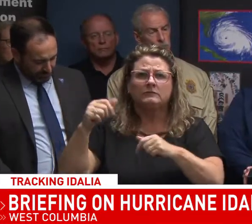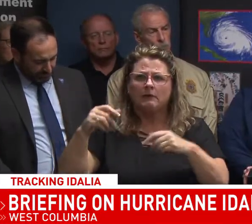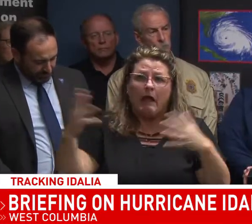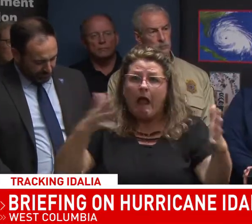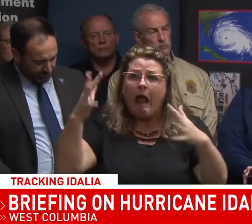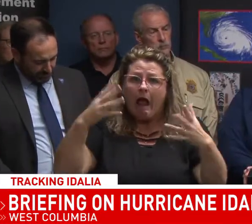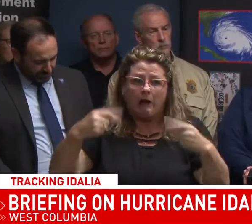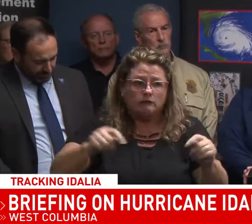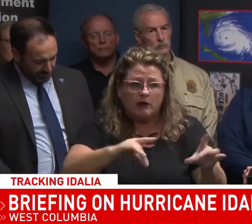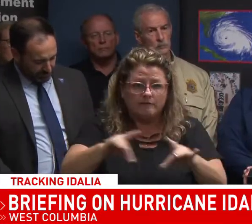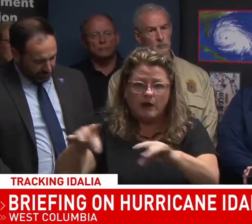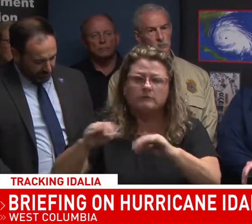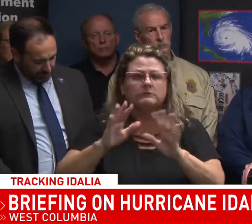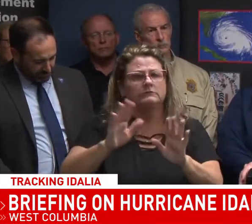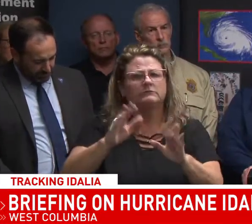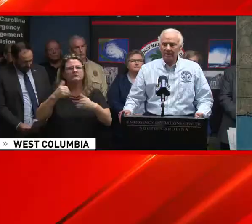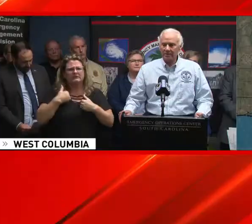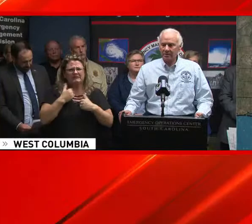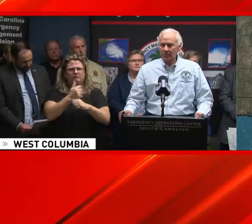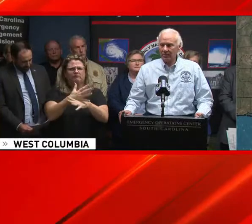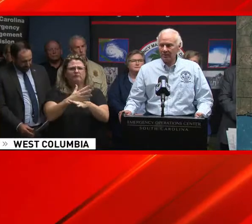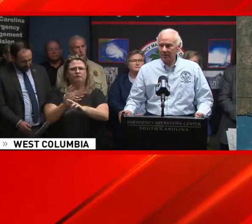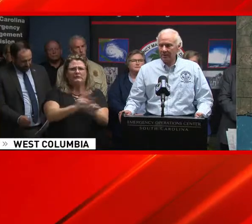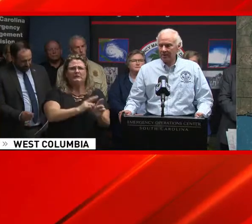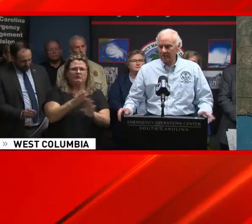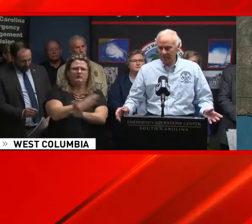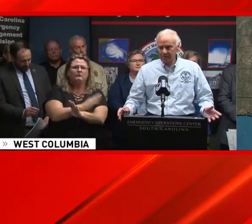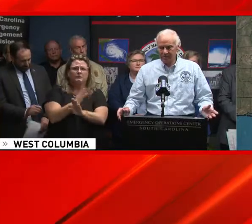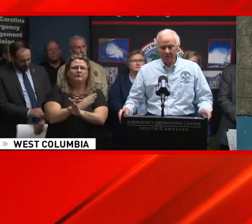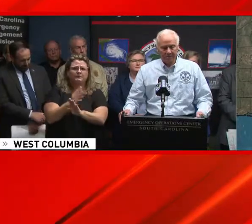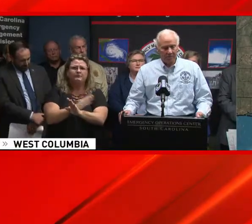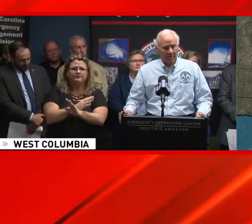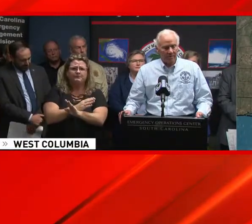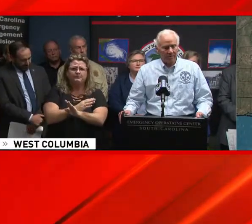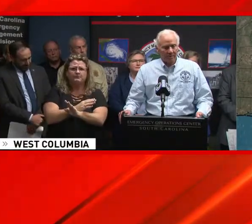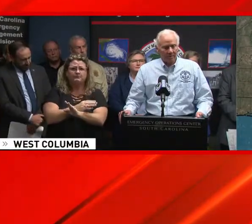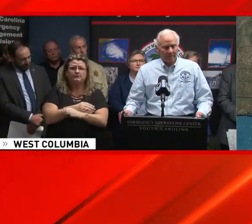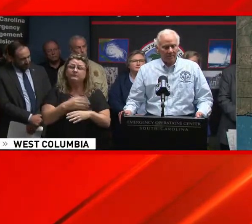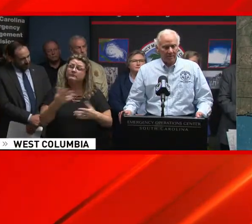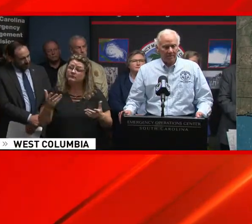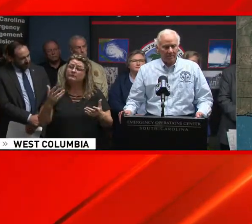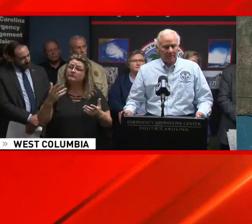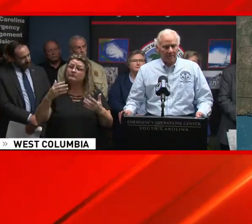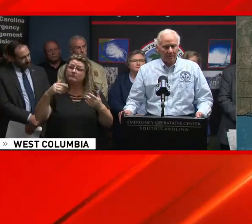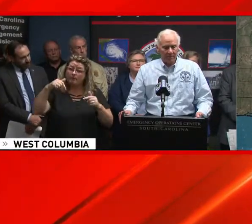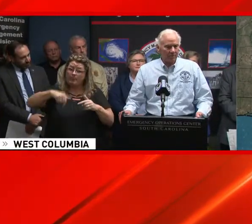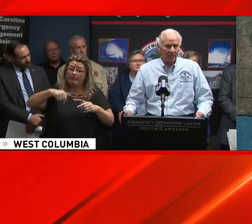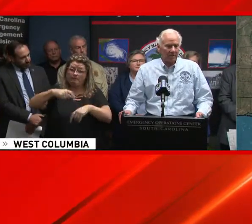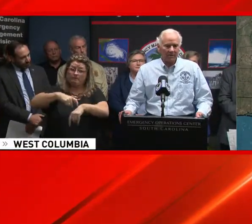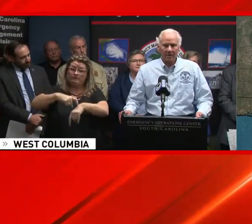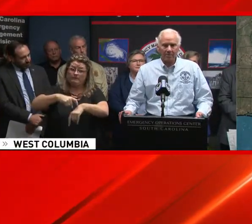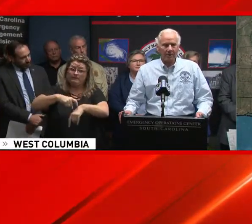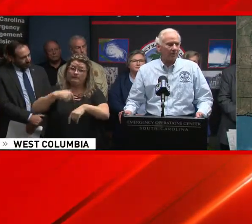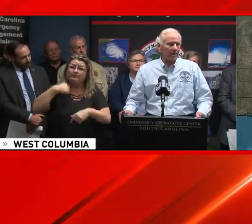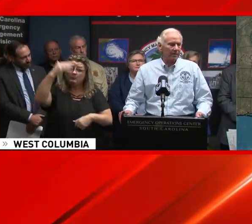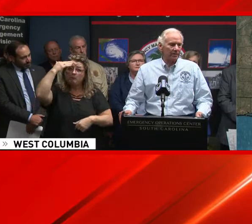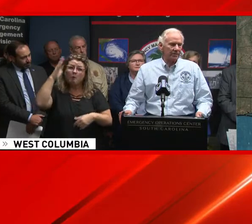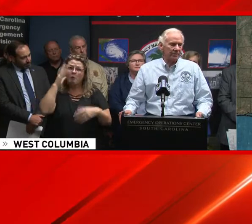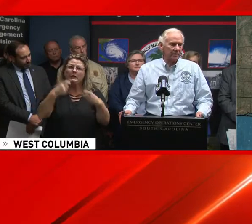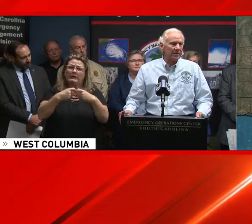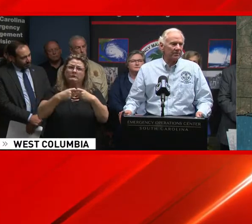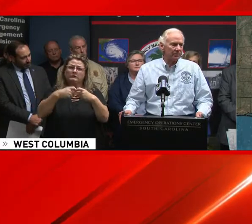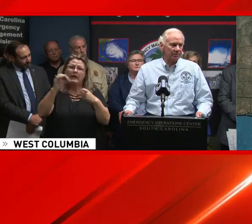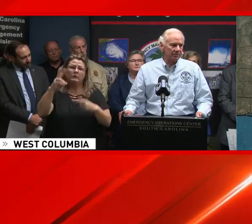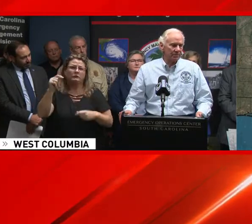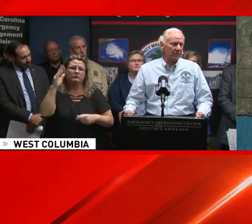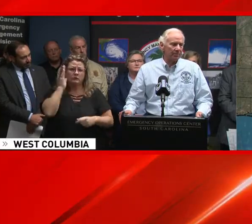time to do that then. And because always and this as well, this time as well, we know we're going to have a lot of power outages,